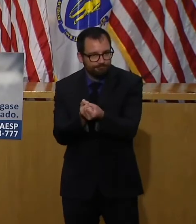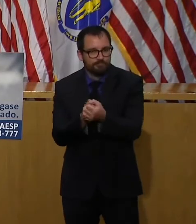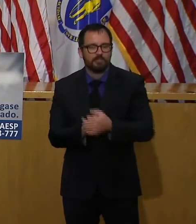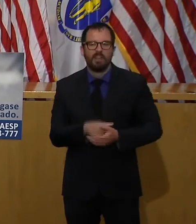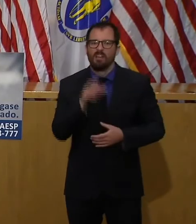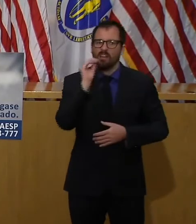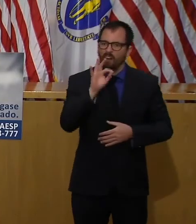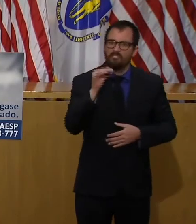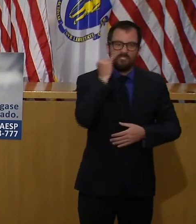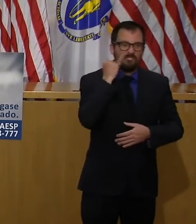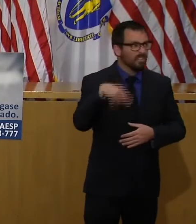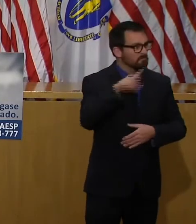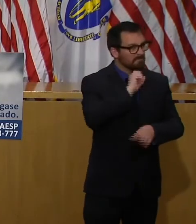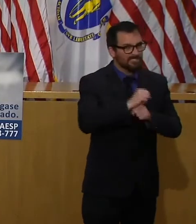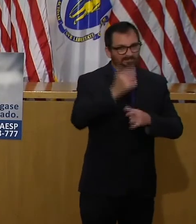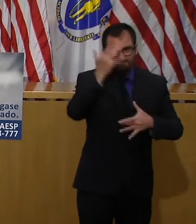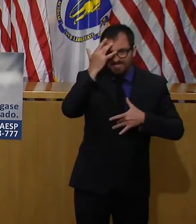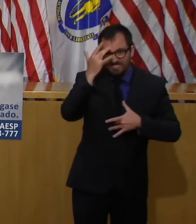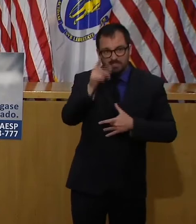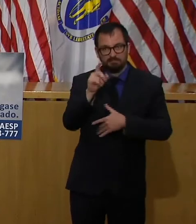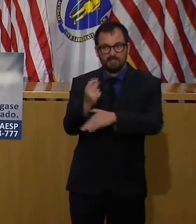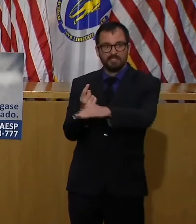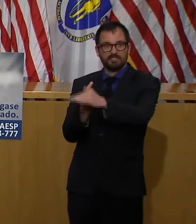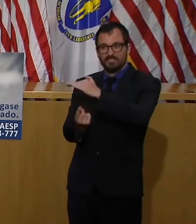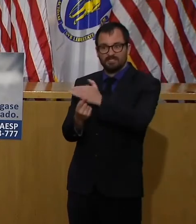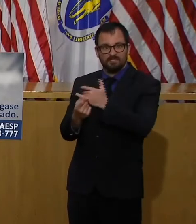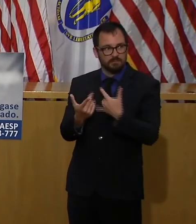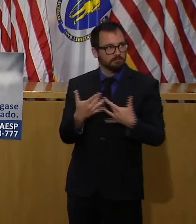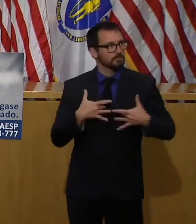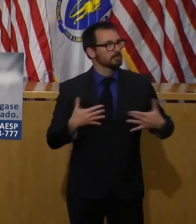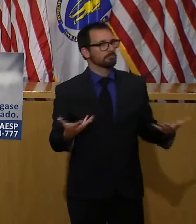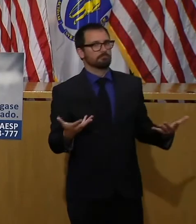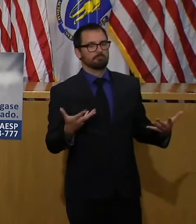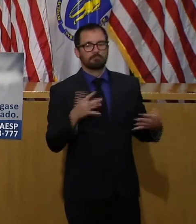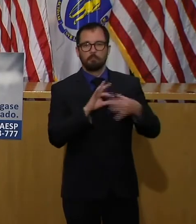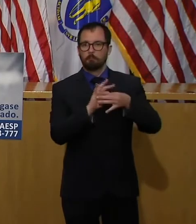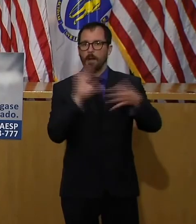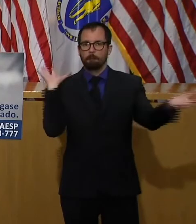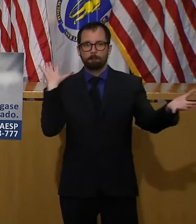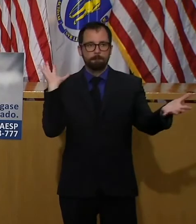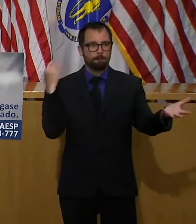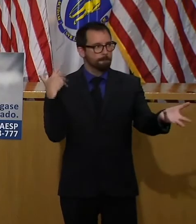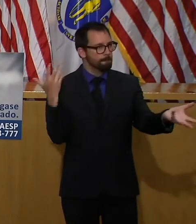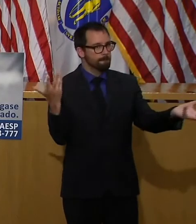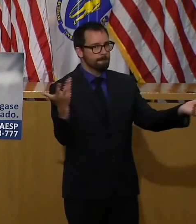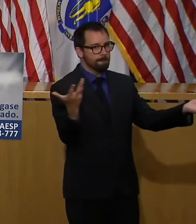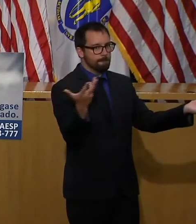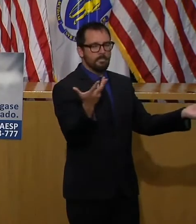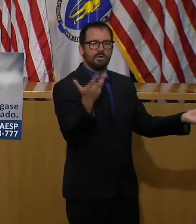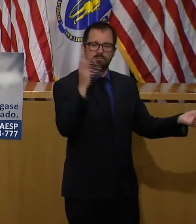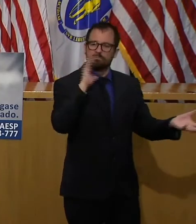positive effects of social distancing in Massachusetts. Contact tracing, like social distancing,